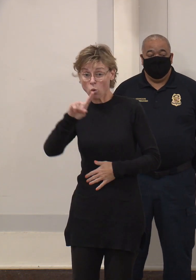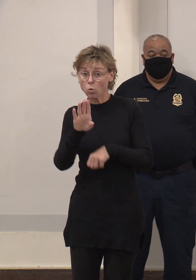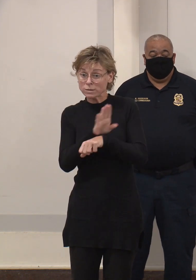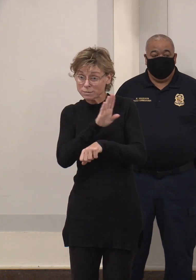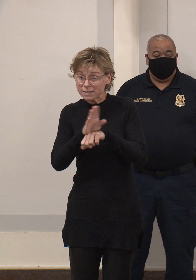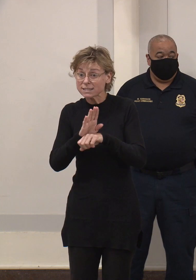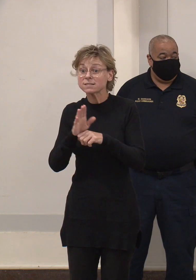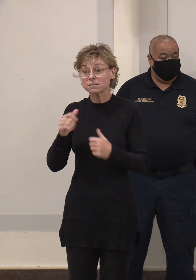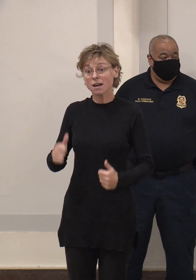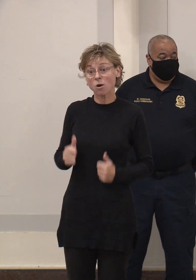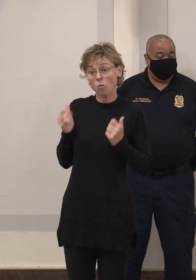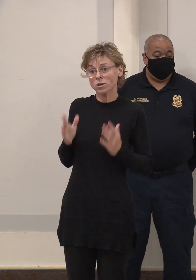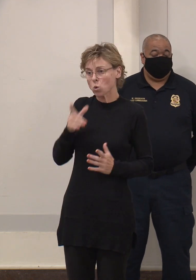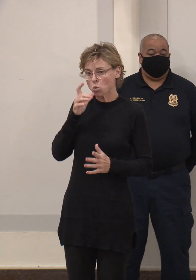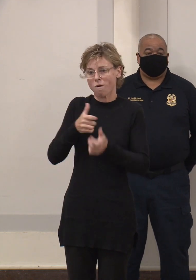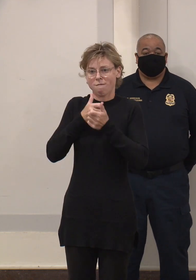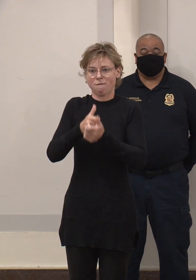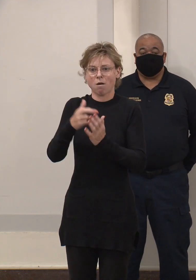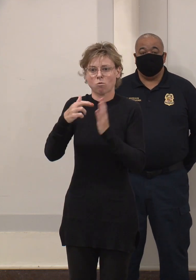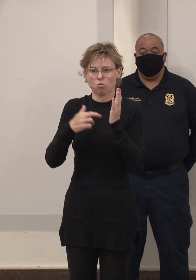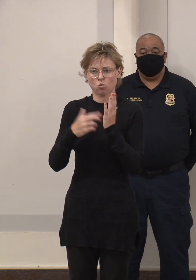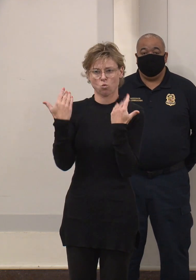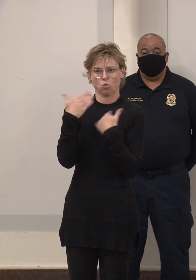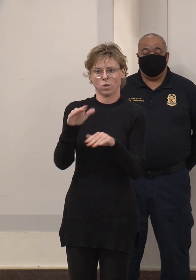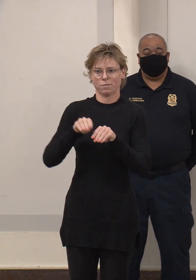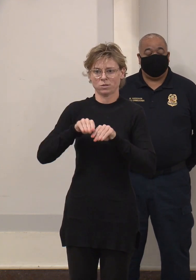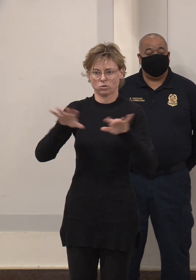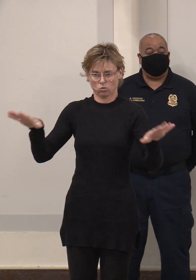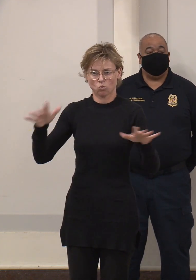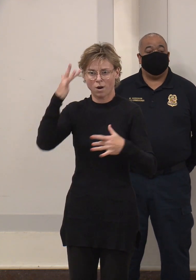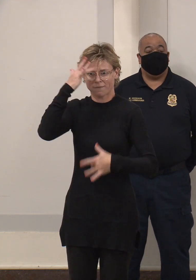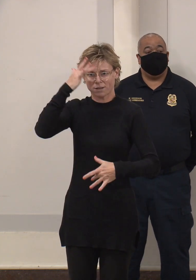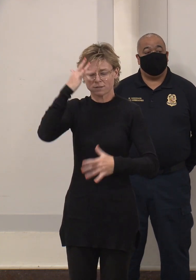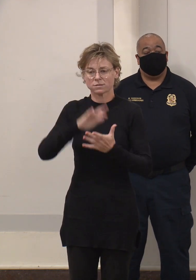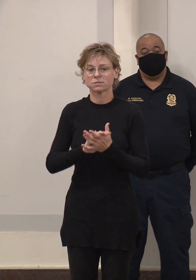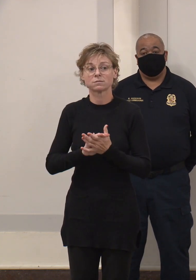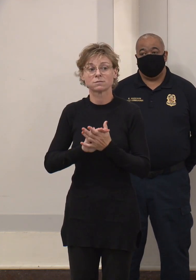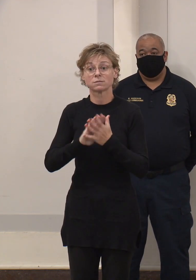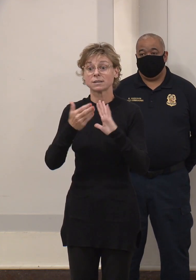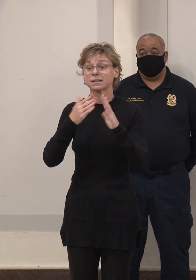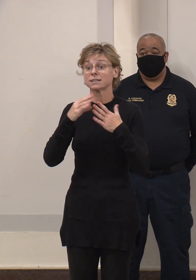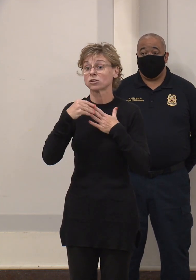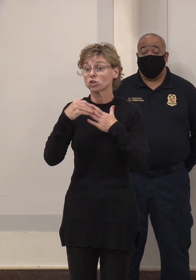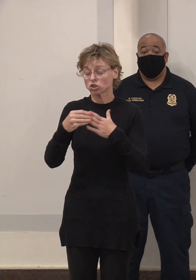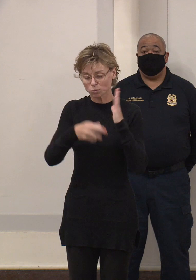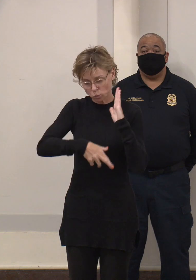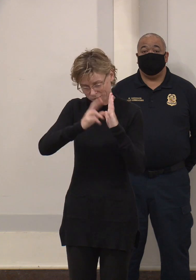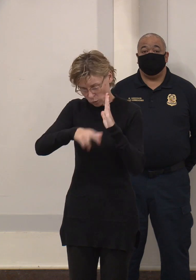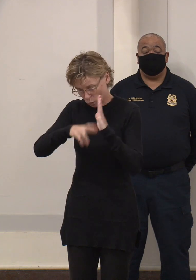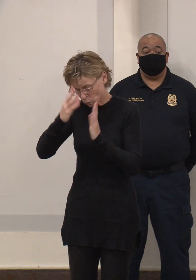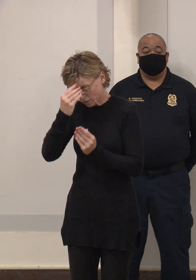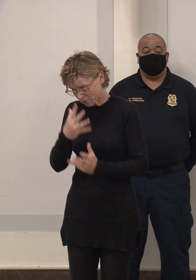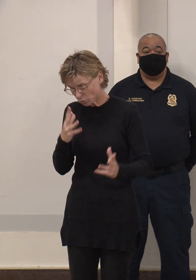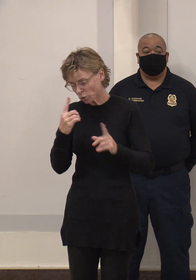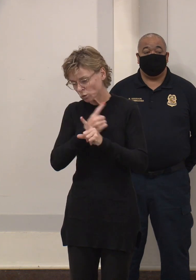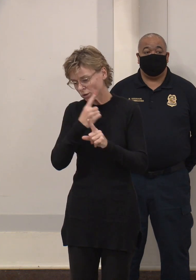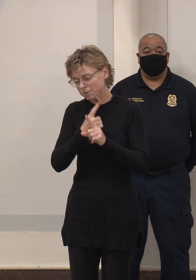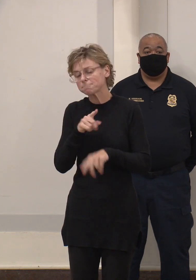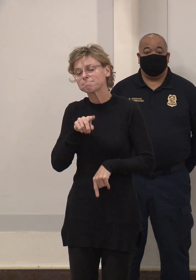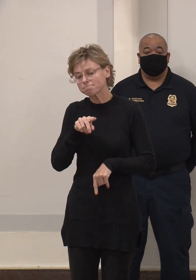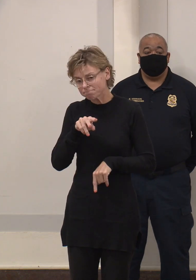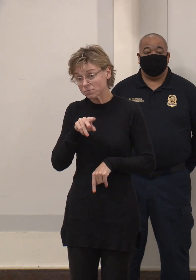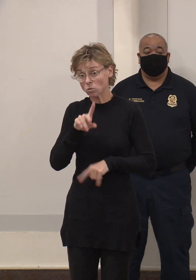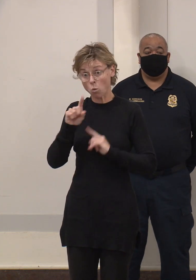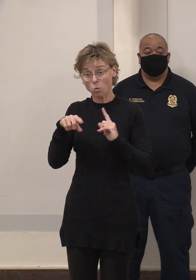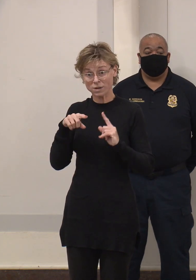by the mandate for your role in limiting the spread of disease. City leadership reviews the data regularly to determine if and when